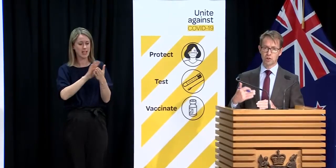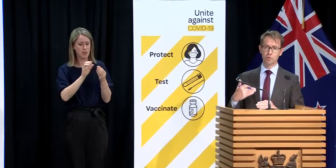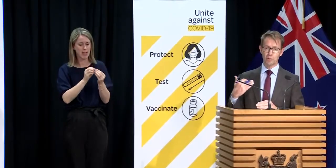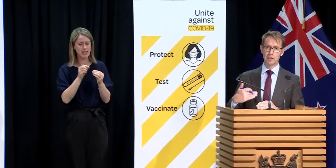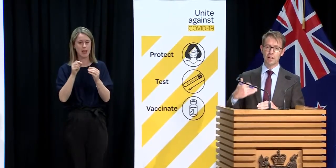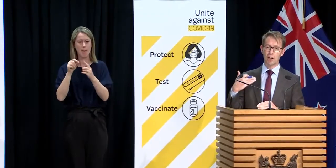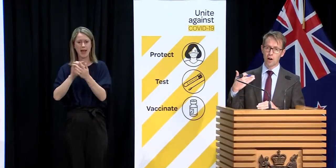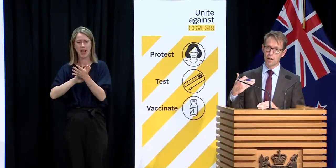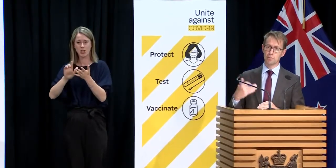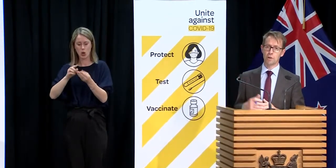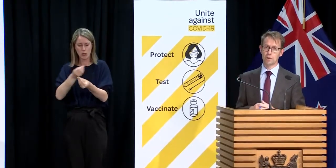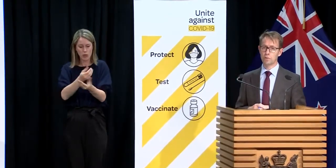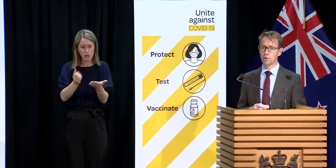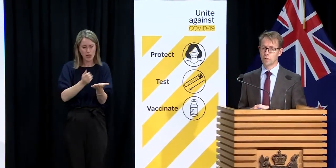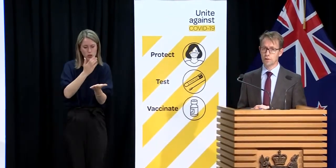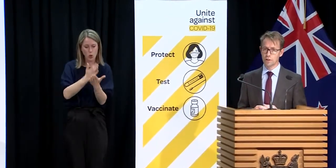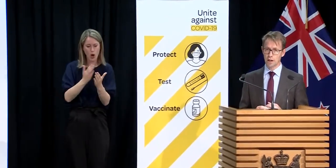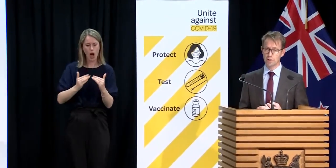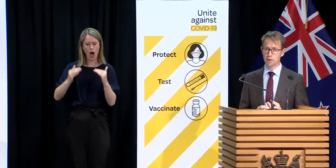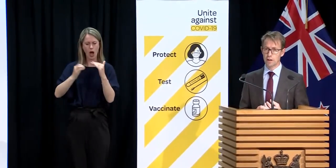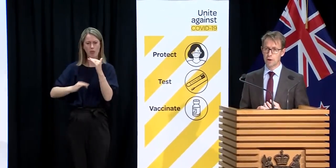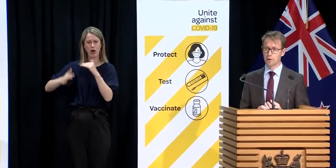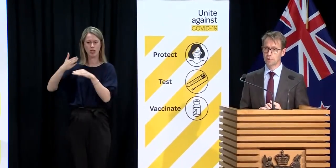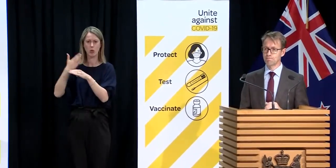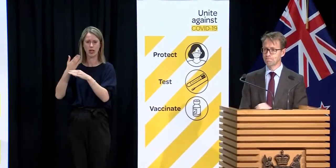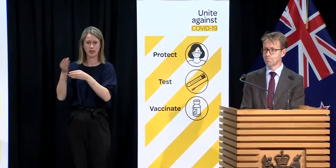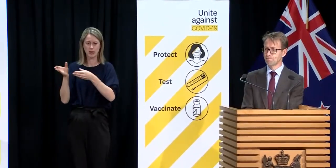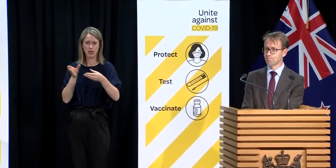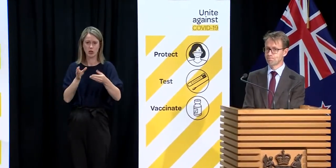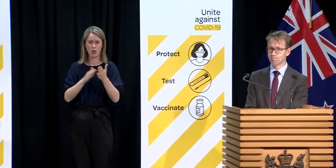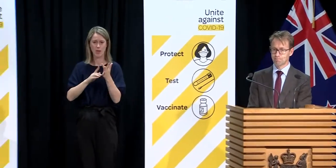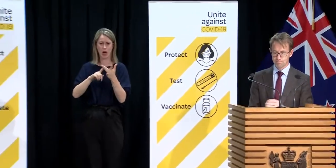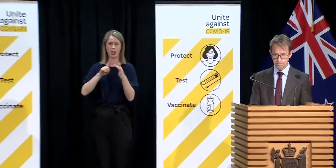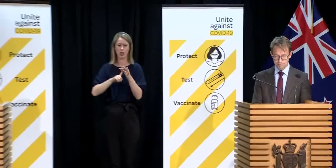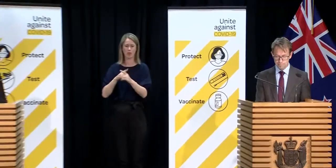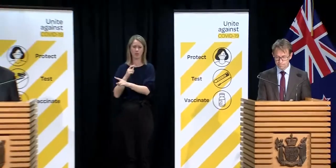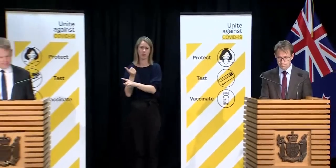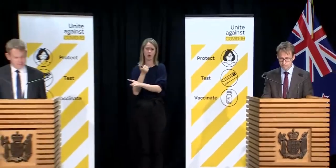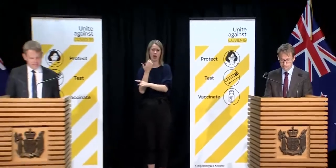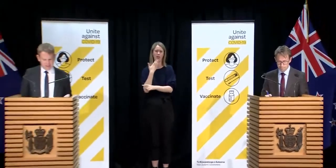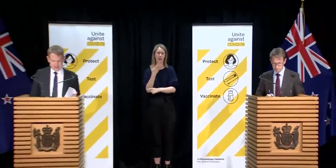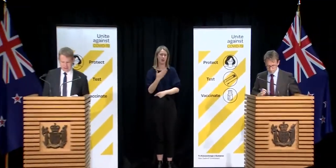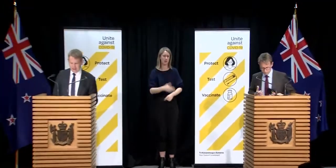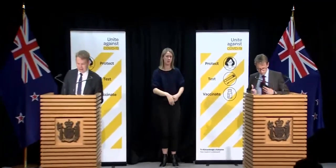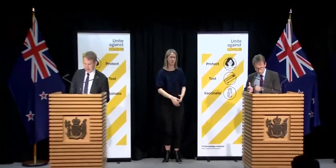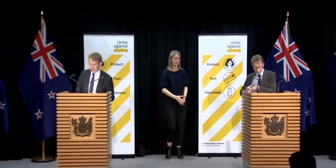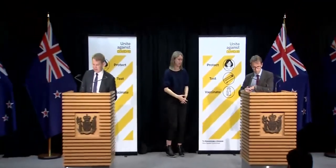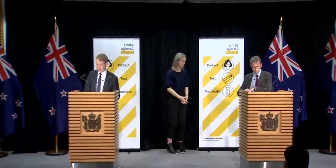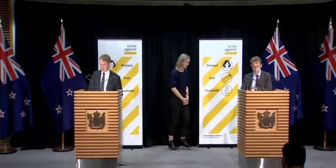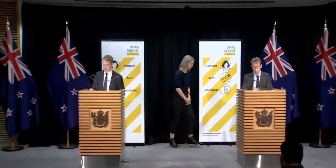to make sure that we get our highest priority workers into MIQ. All right, thanks very much, everybody.